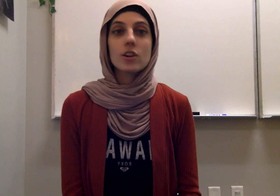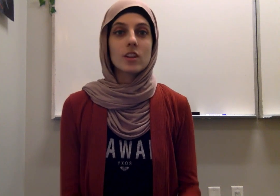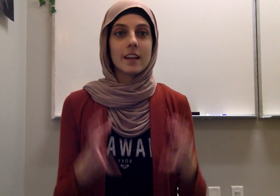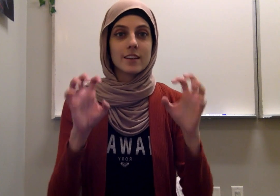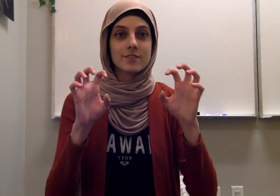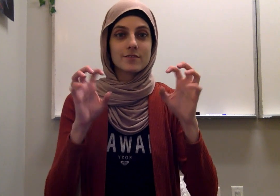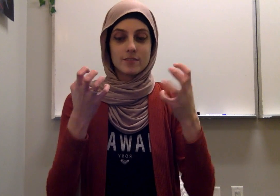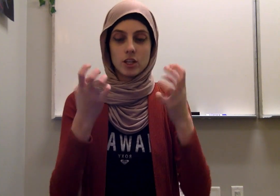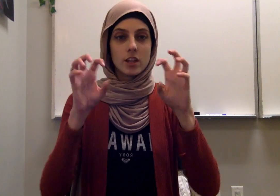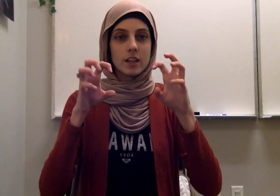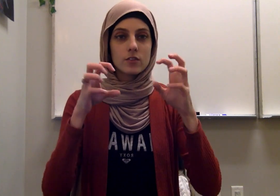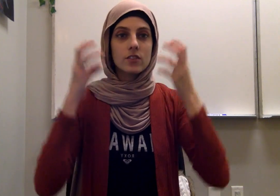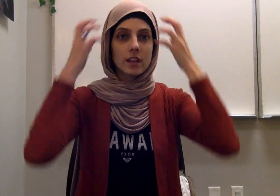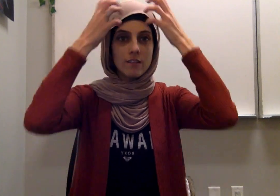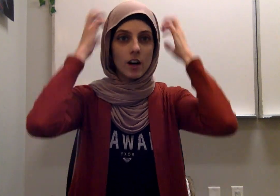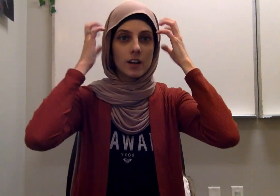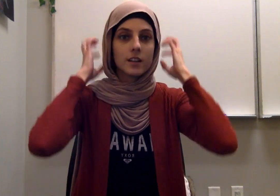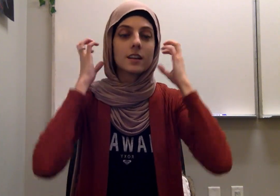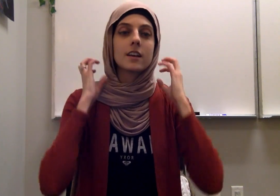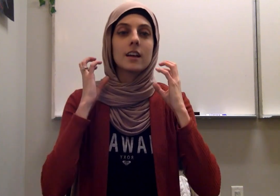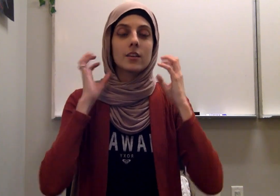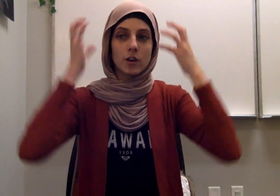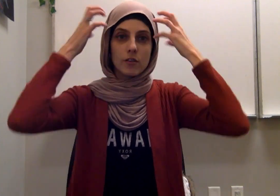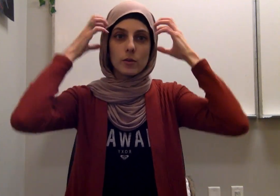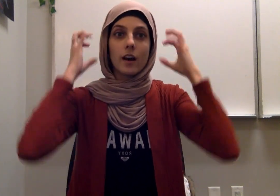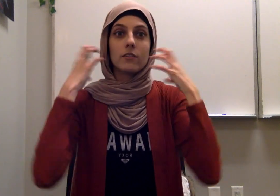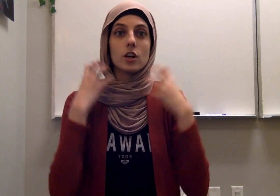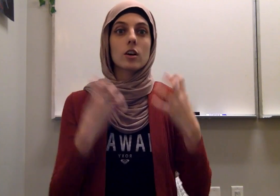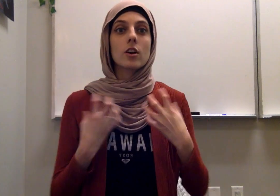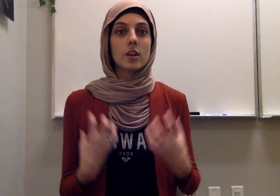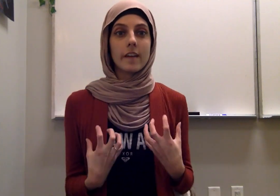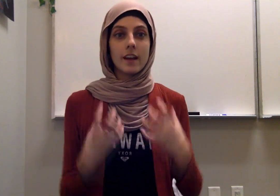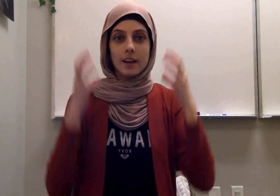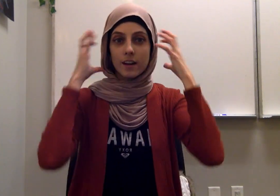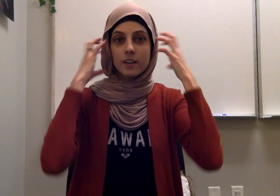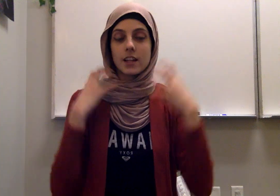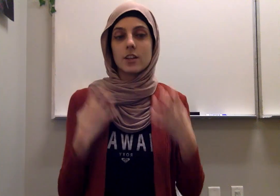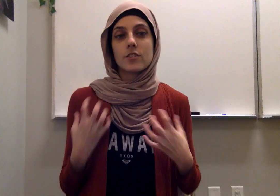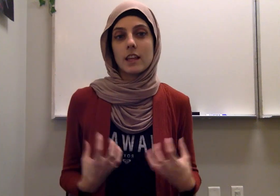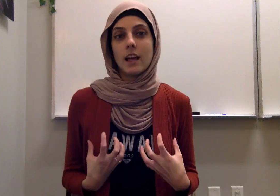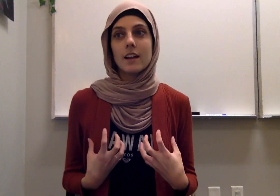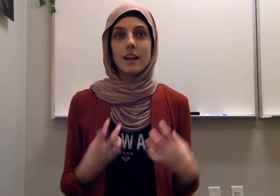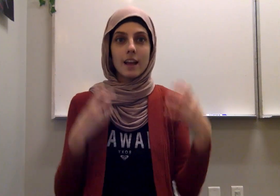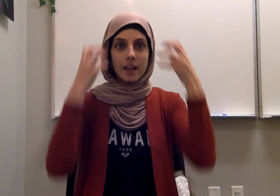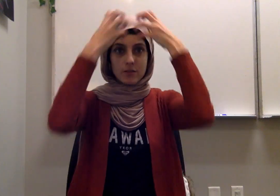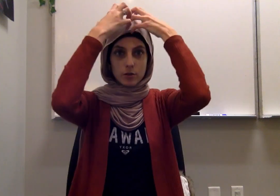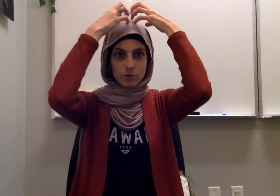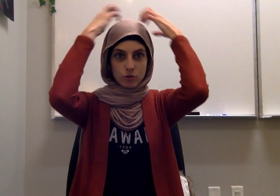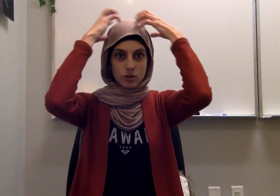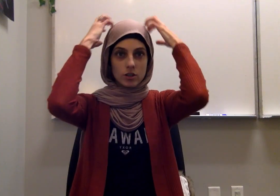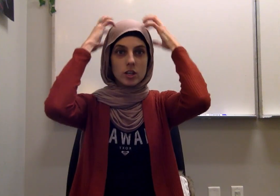Curly, curly uses the claw. So if you have long curly hair, it looks like that. If you have shorter curly